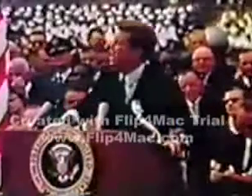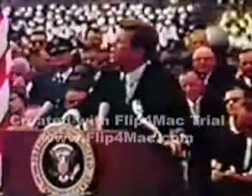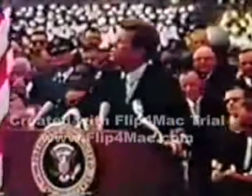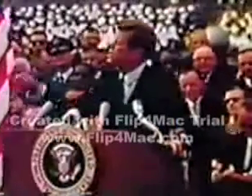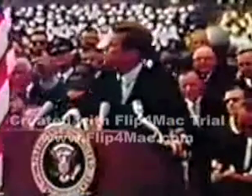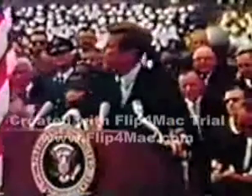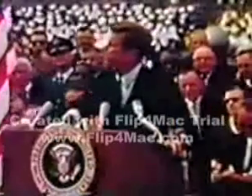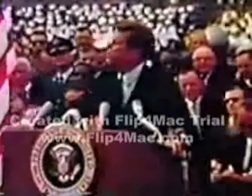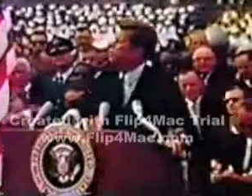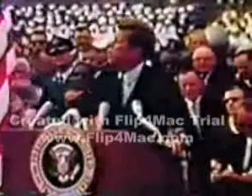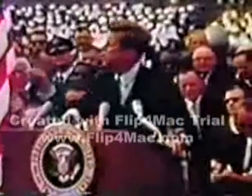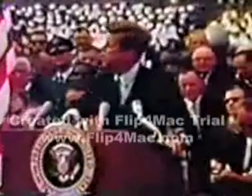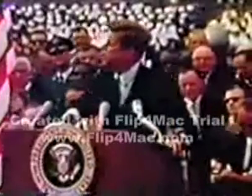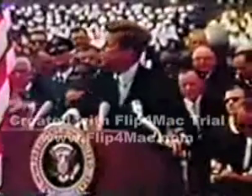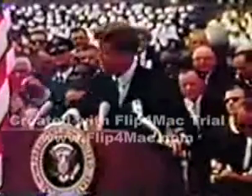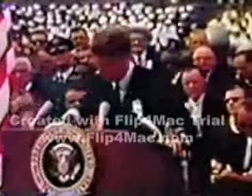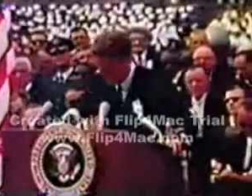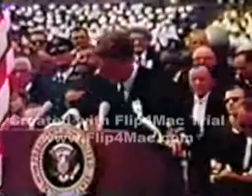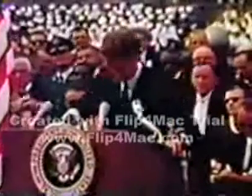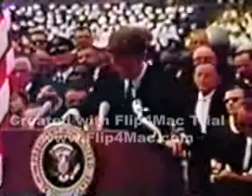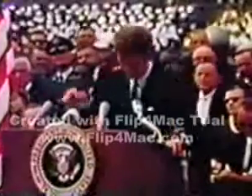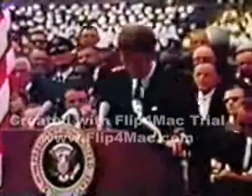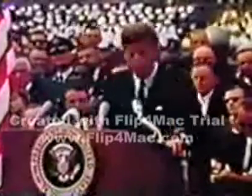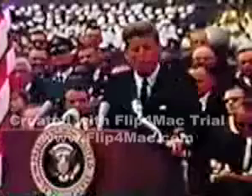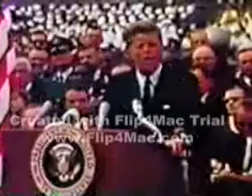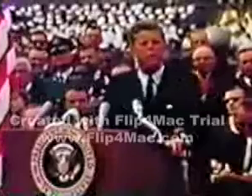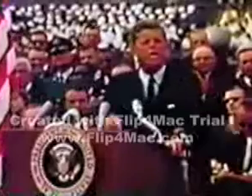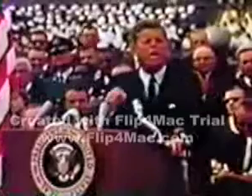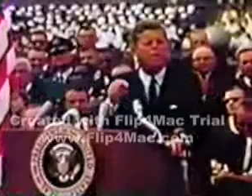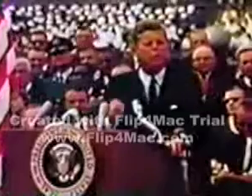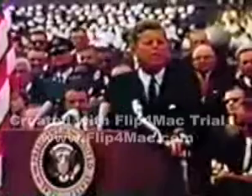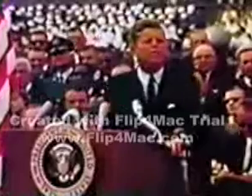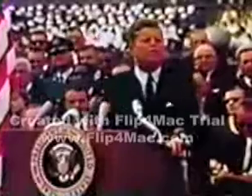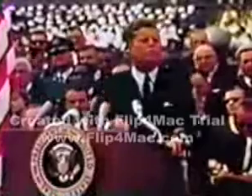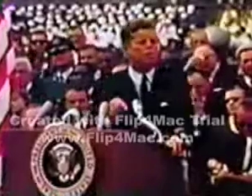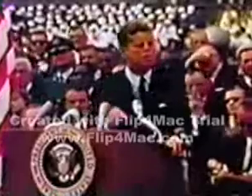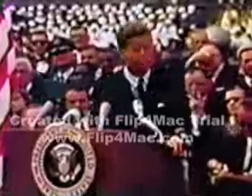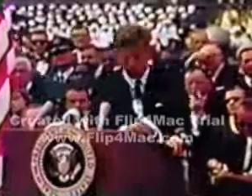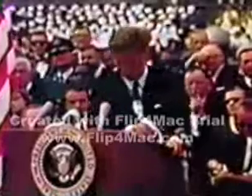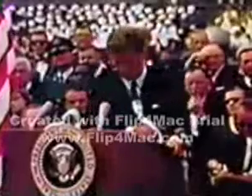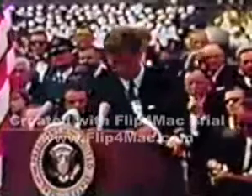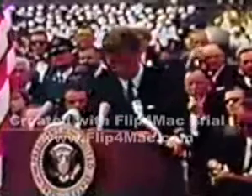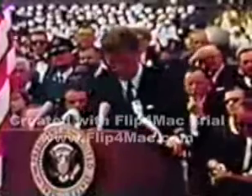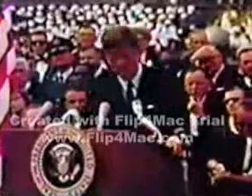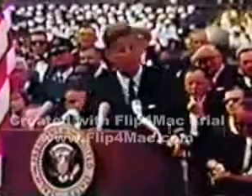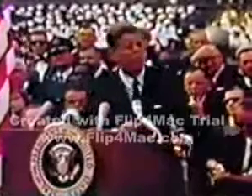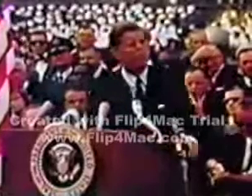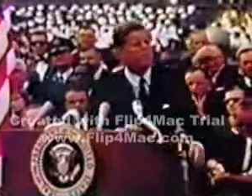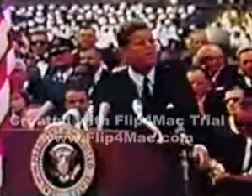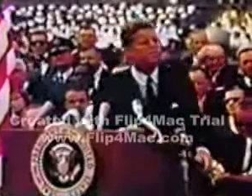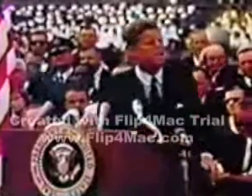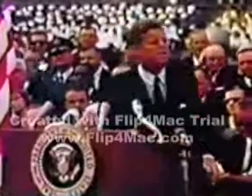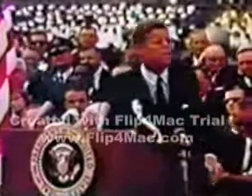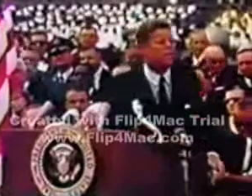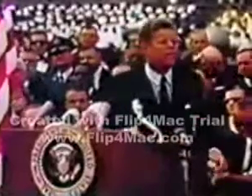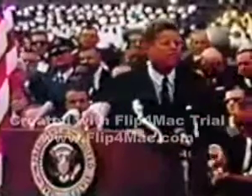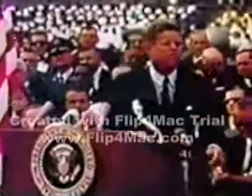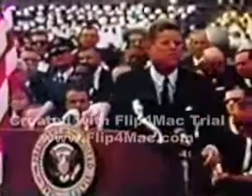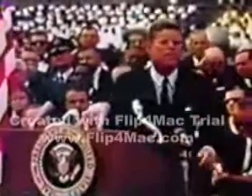Because that vote will serve to organize and measure the best of our energies and skills. For we have given